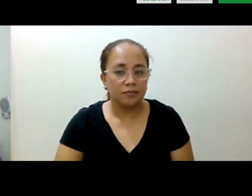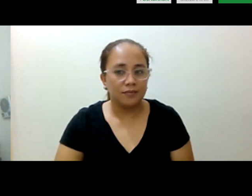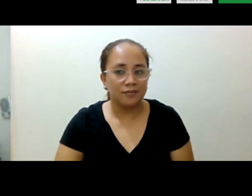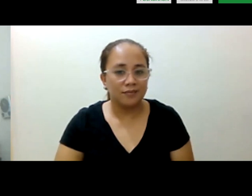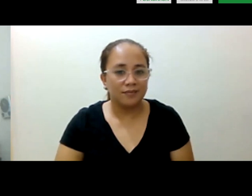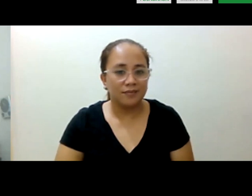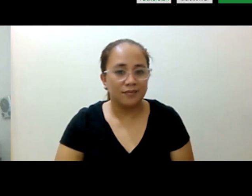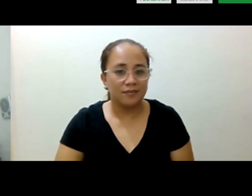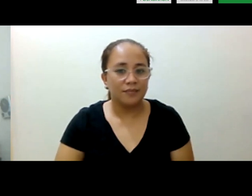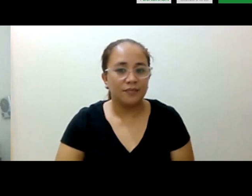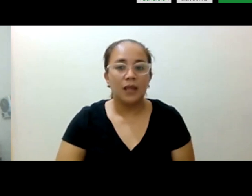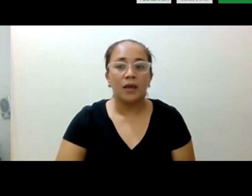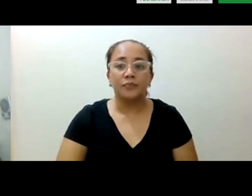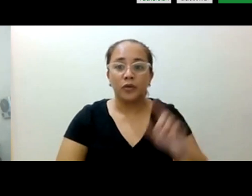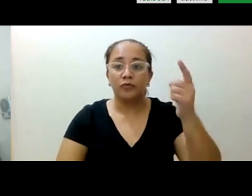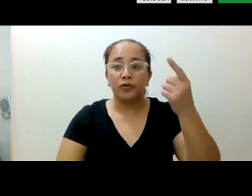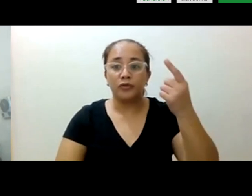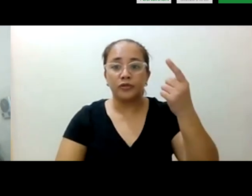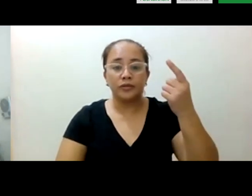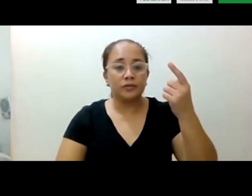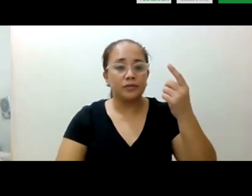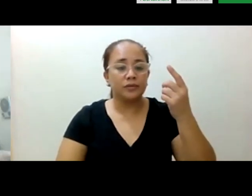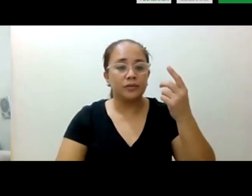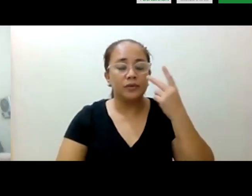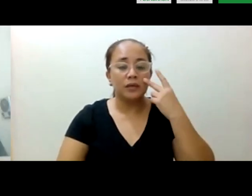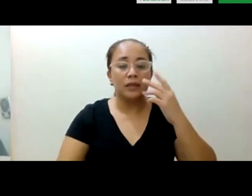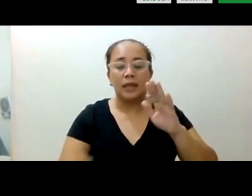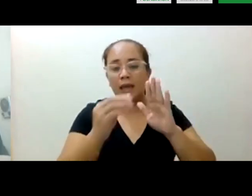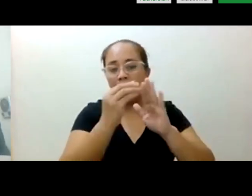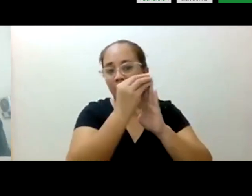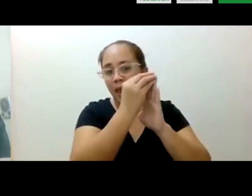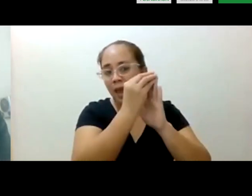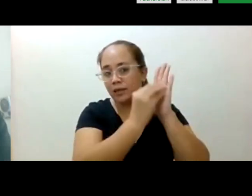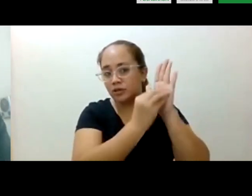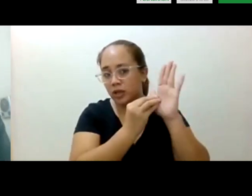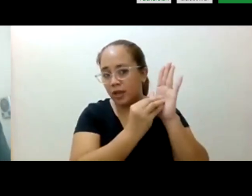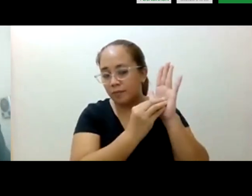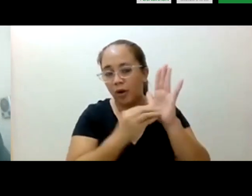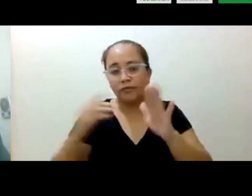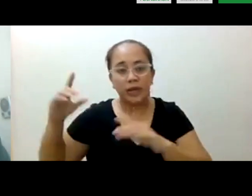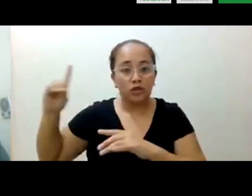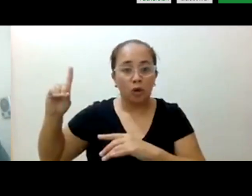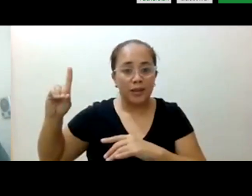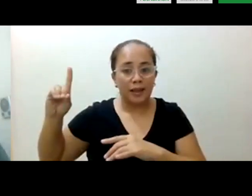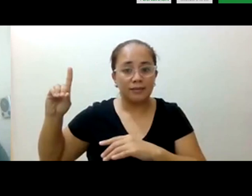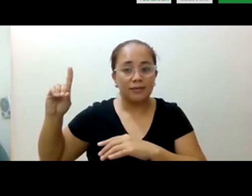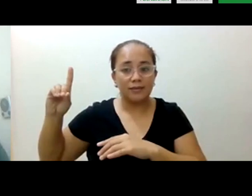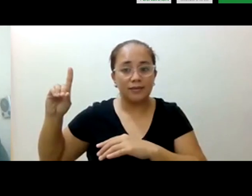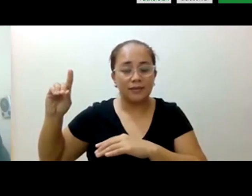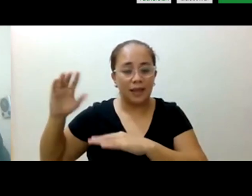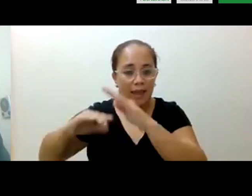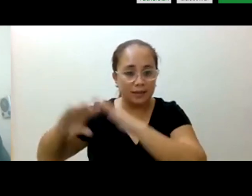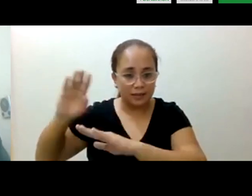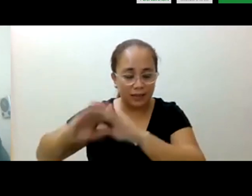So first we look at the hand shape of the dominant hand, and then look at the